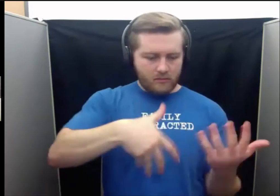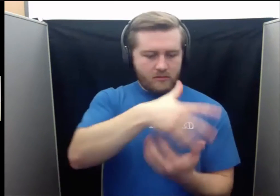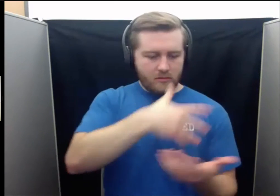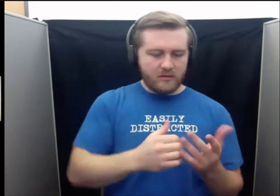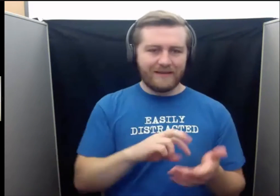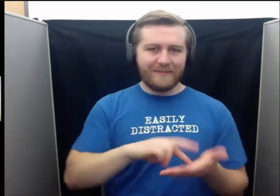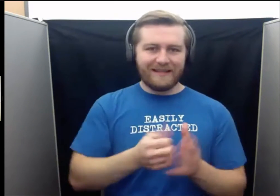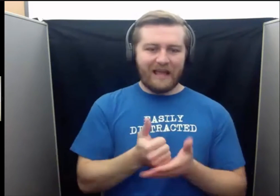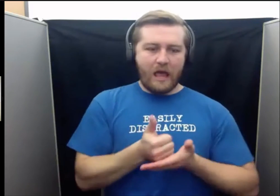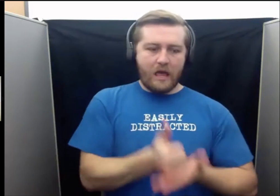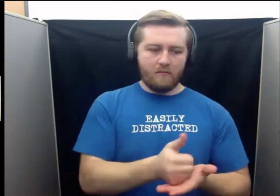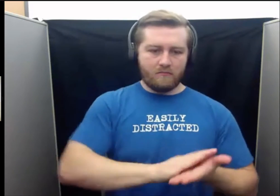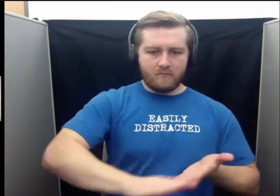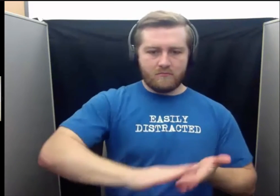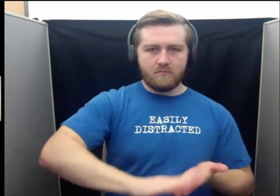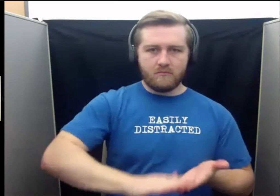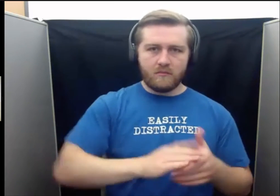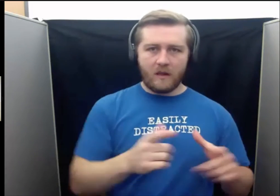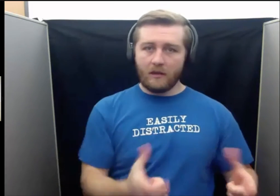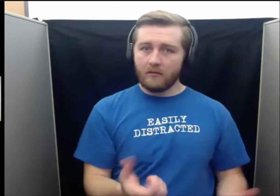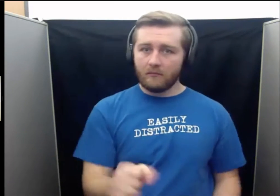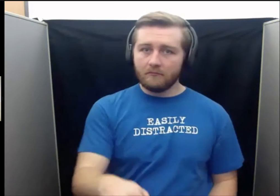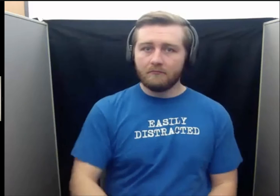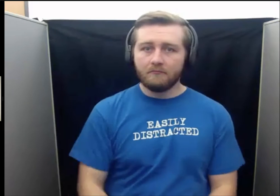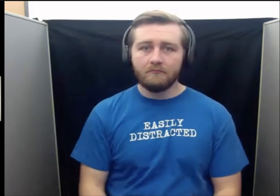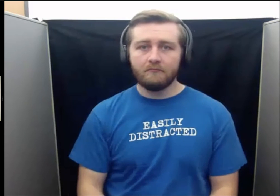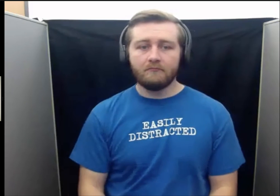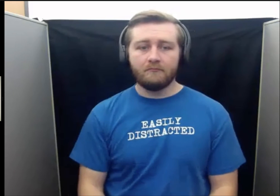plate or to get it clean.